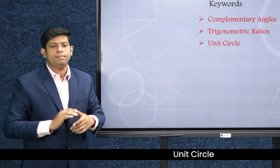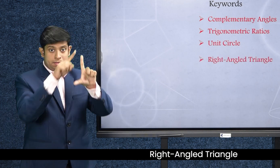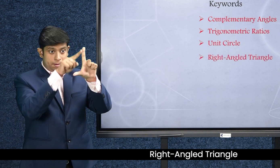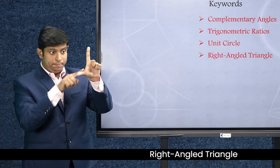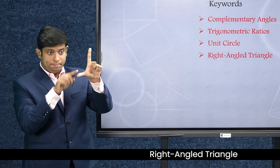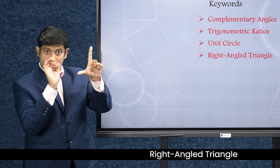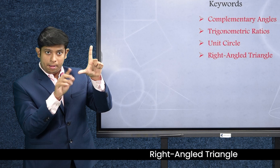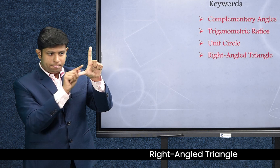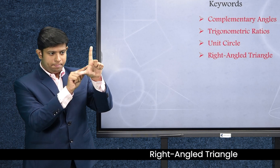right angle triangle,